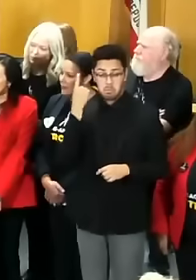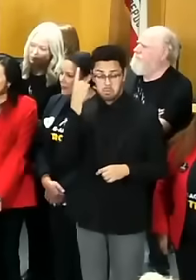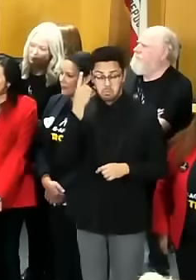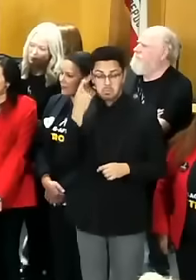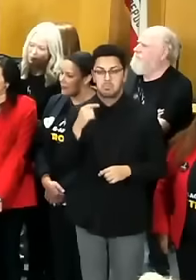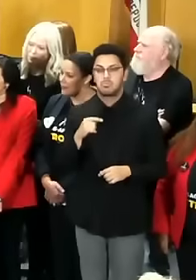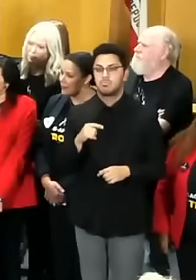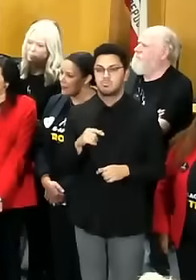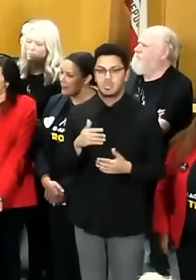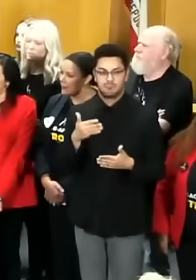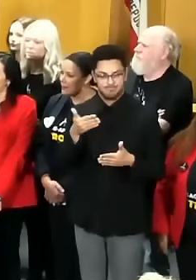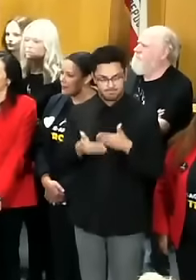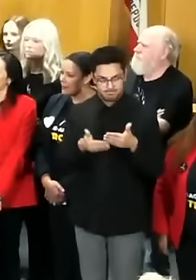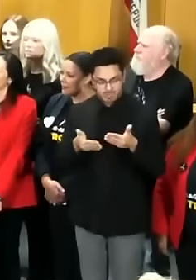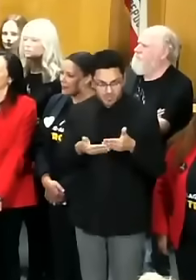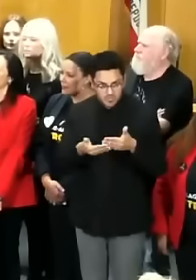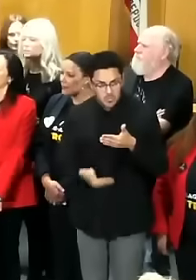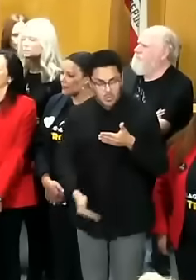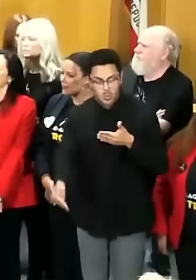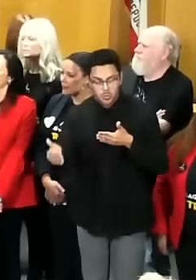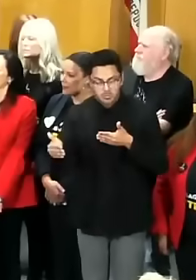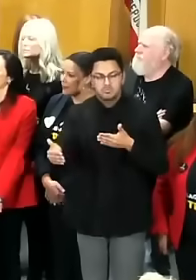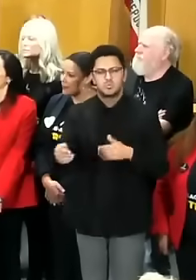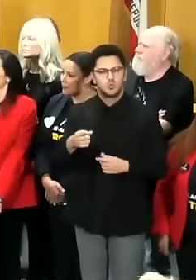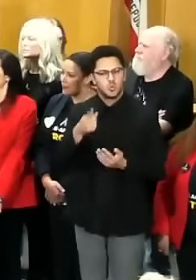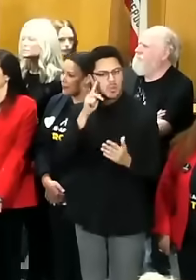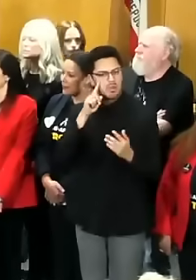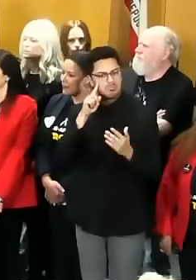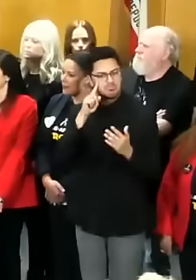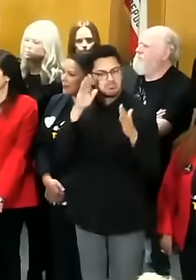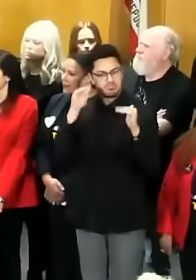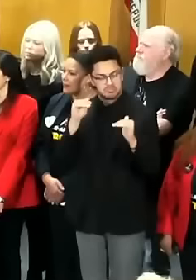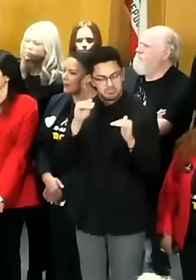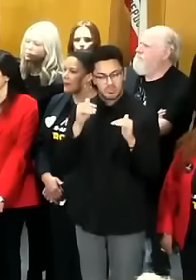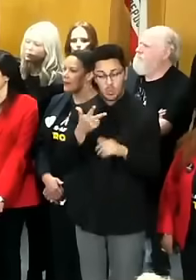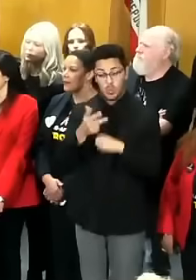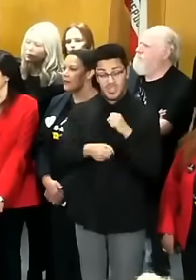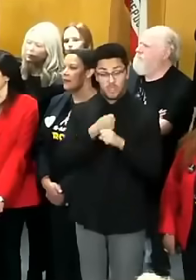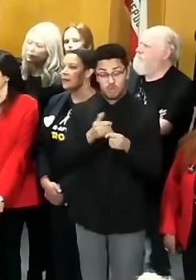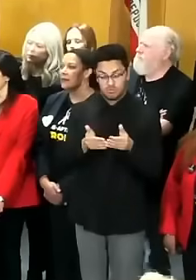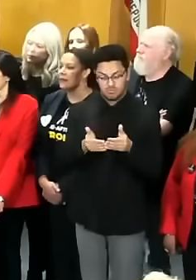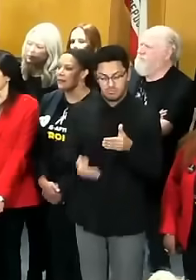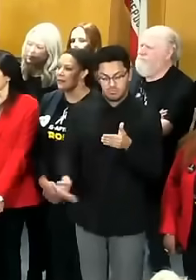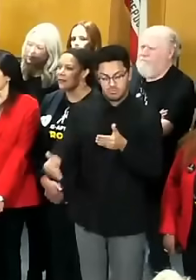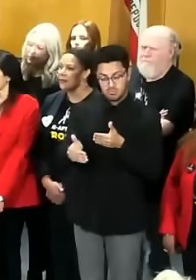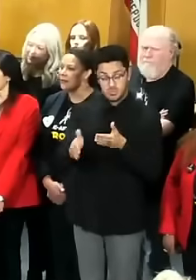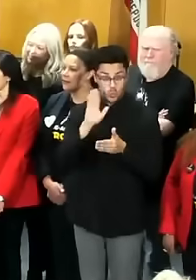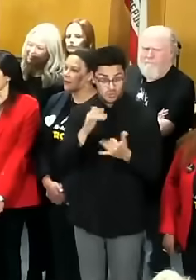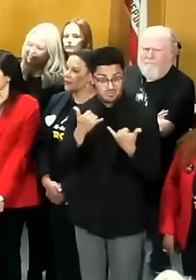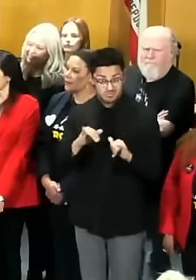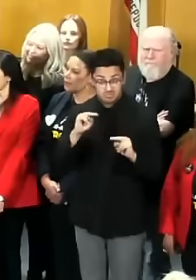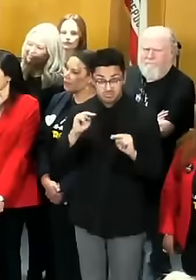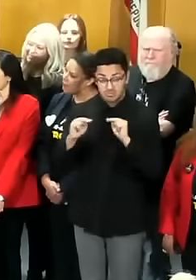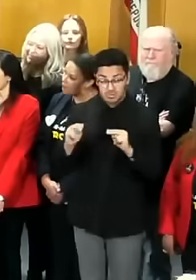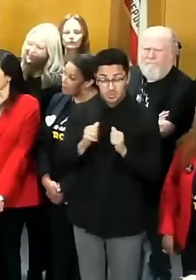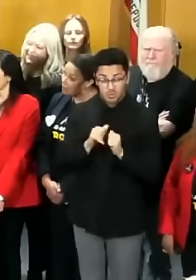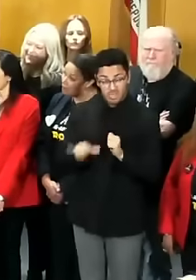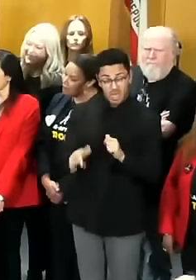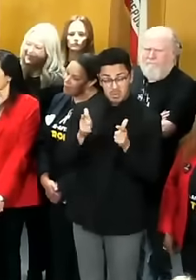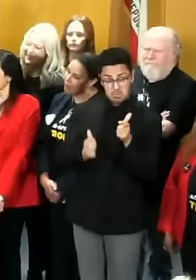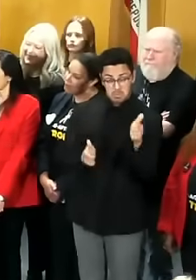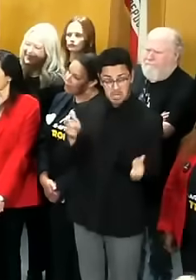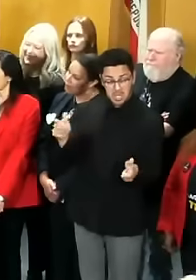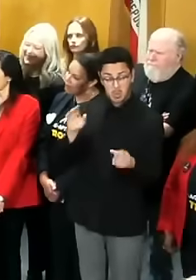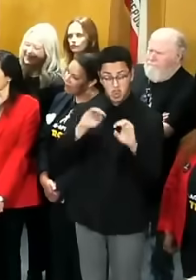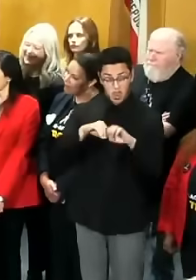if going forward, do you anticipate 3 years from now you'll still be negotiating with that big